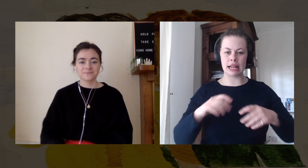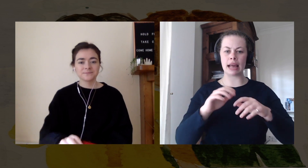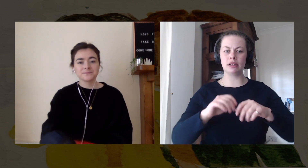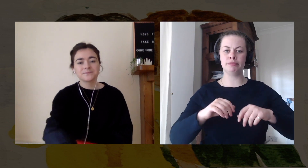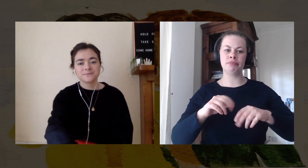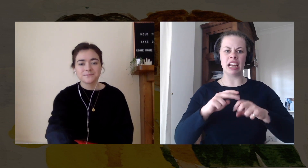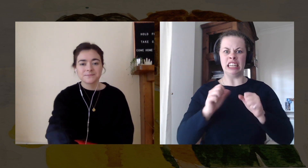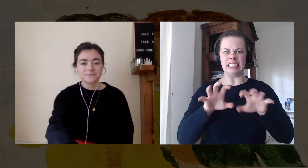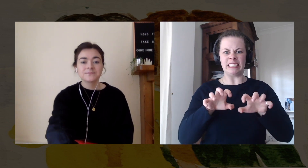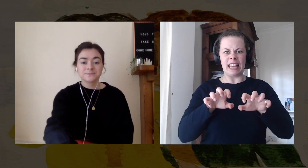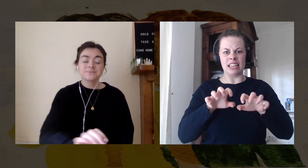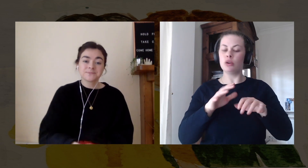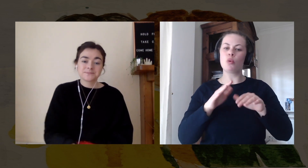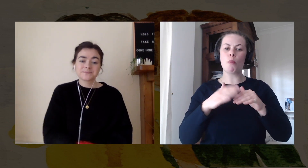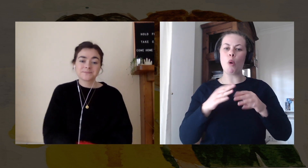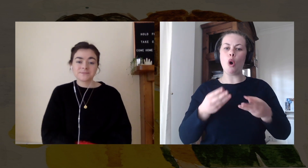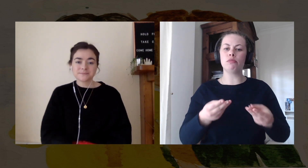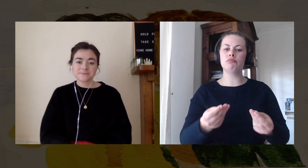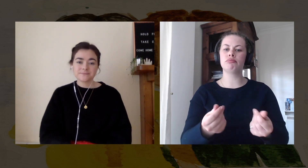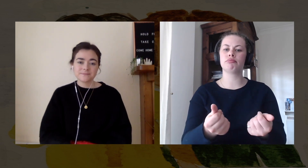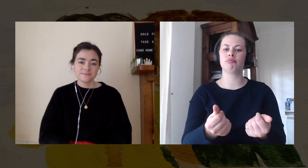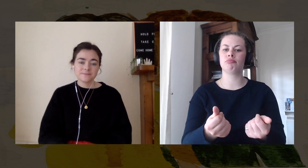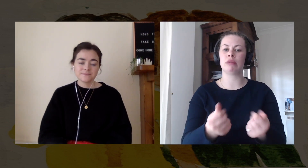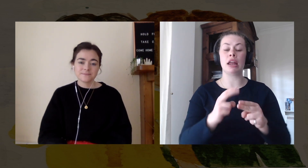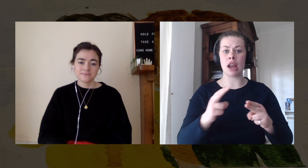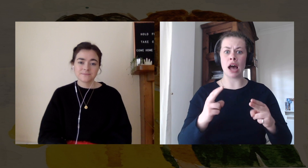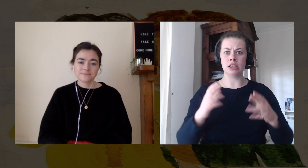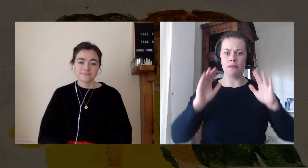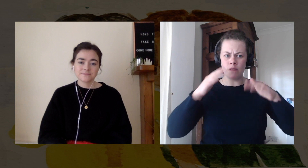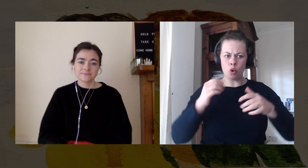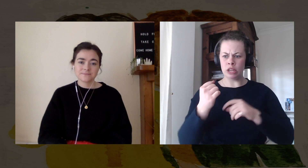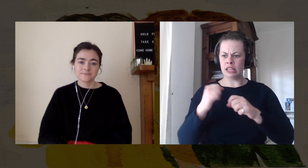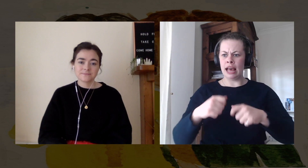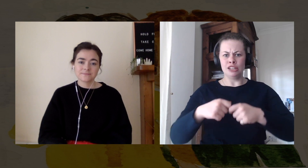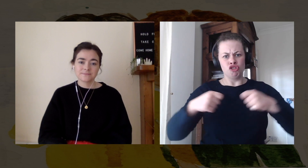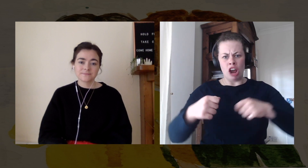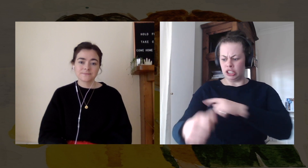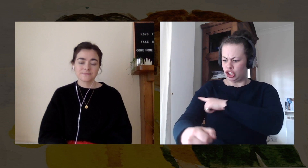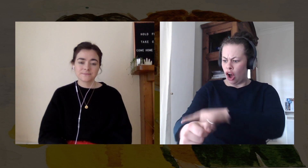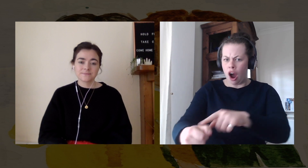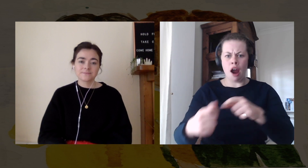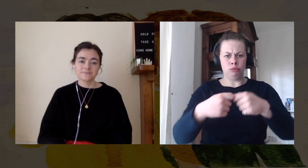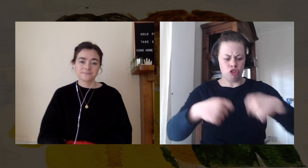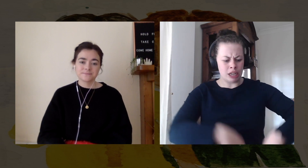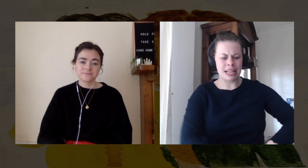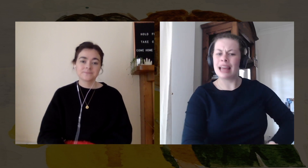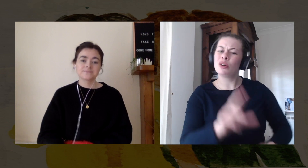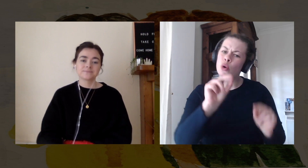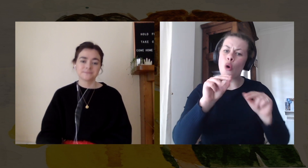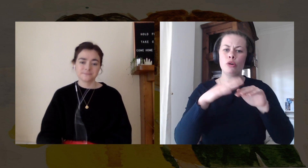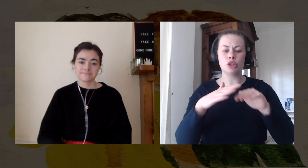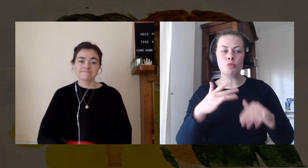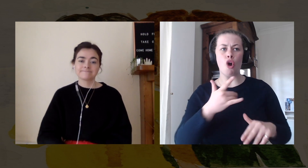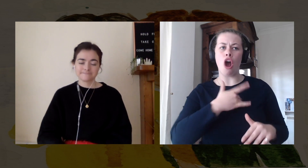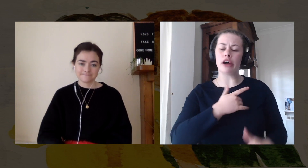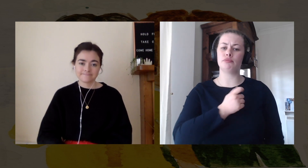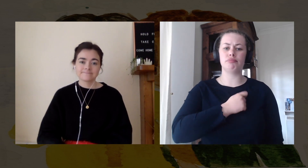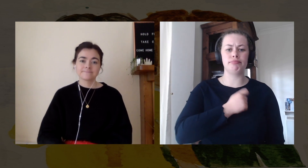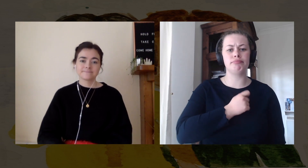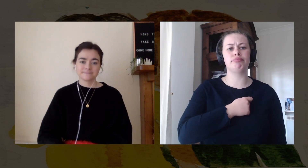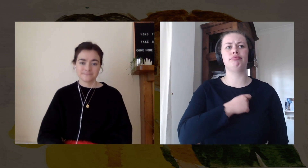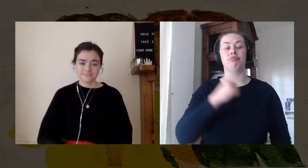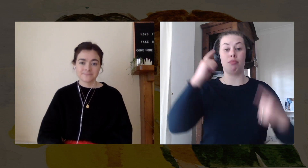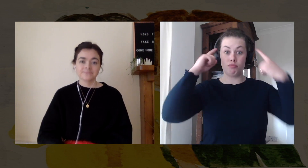focusing on any muscles in particular, but just that physical, getting the heart going, switching the brain off, which I think is very